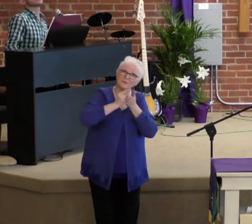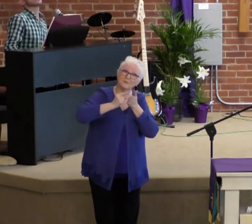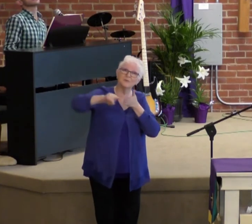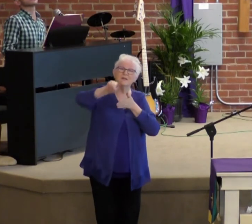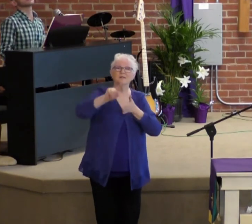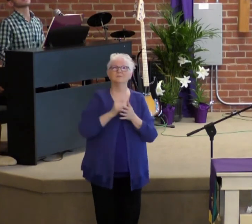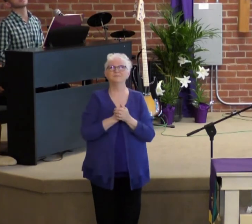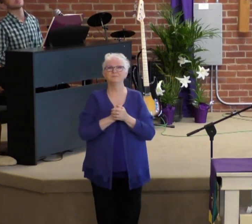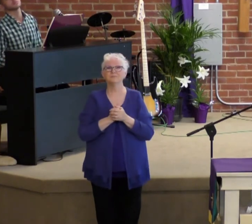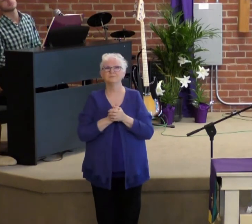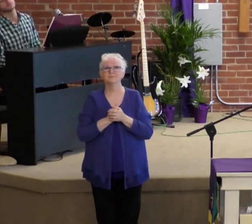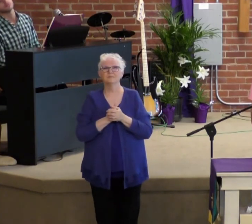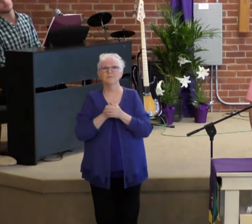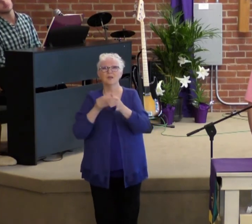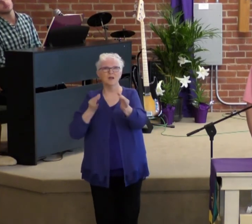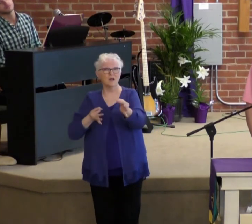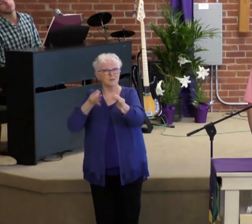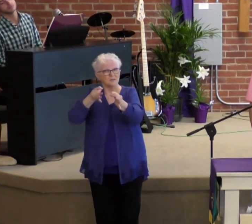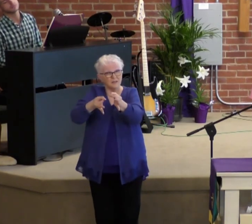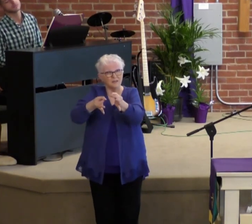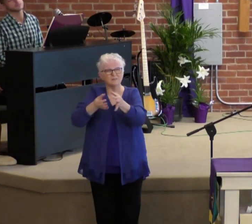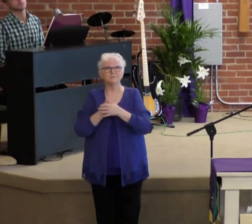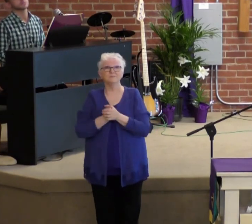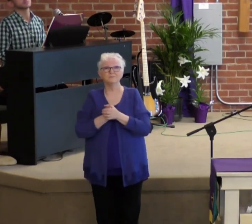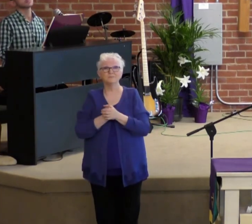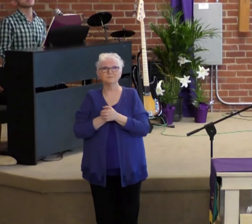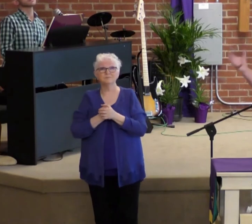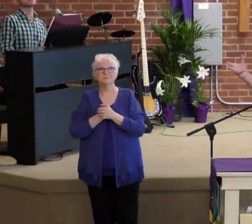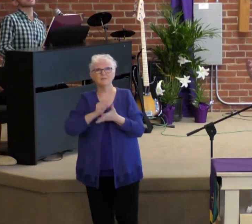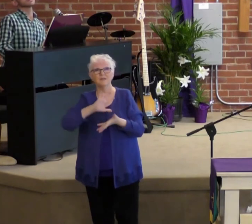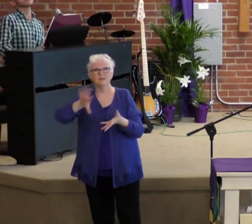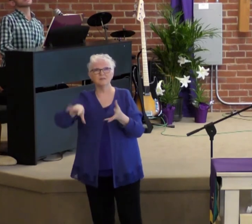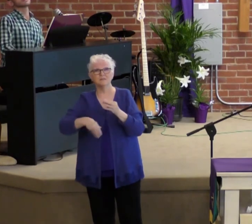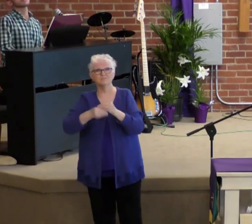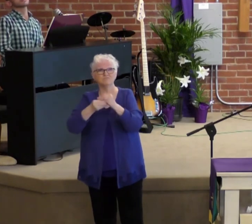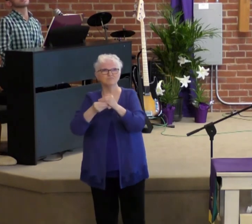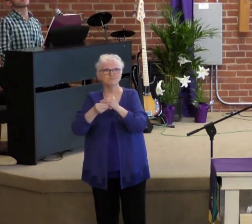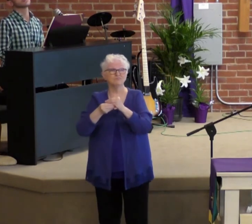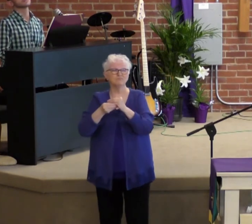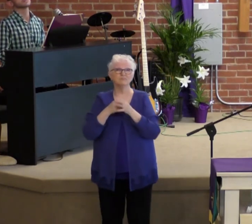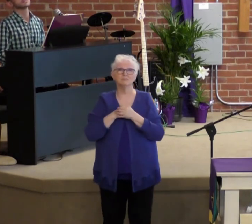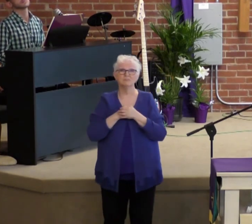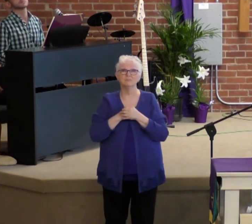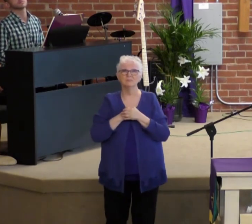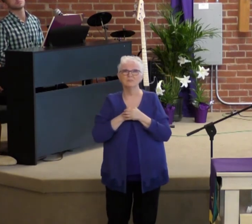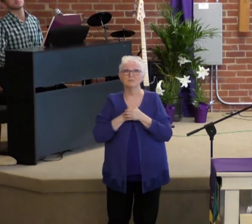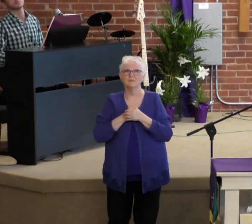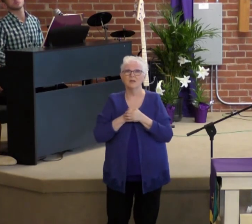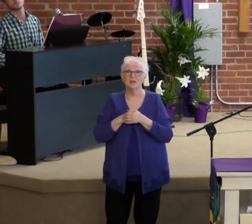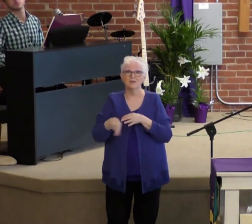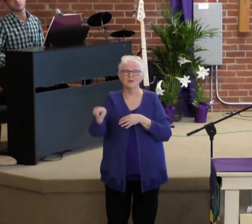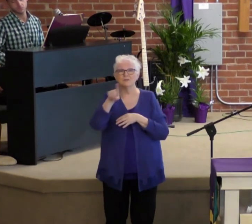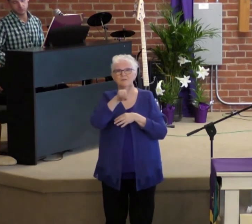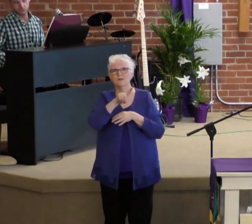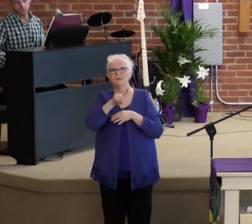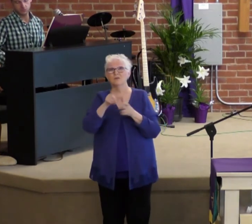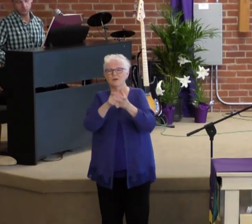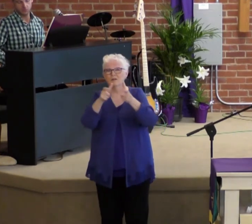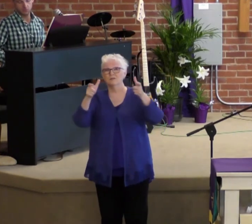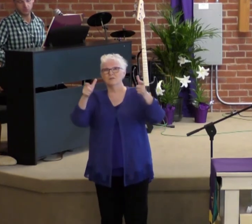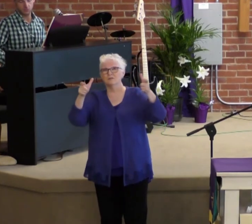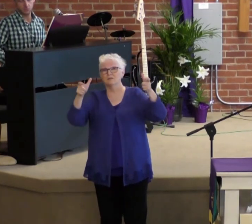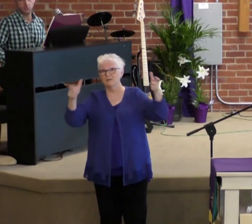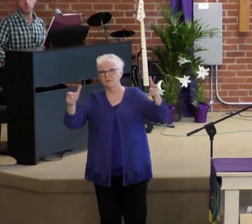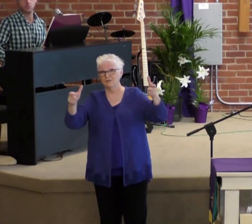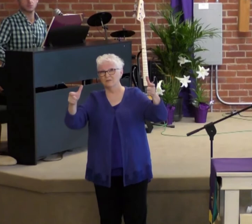you a little bit of an update as I wind it up, just to share with you and those who are a part of our large